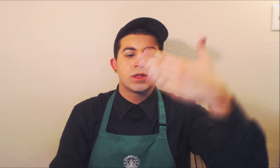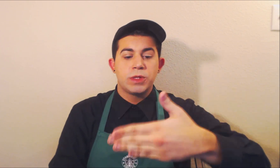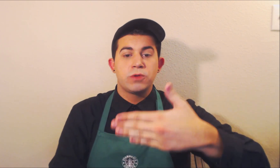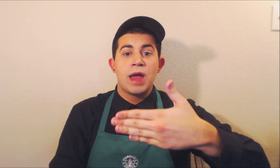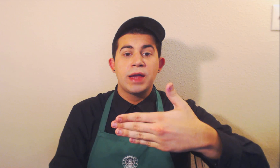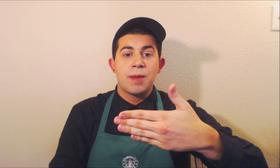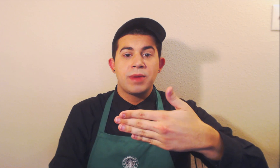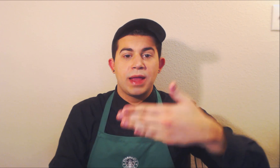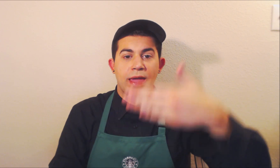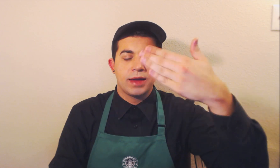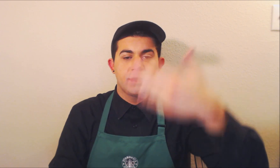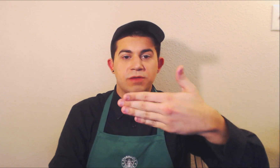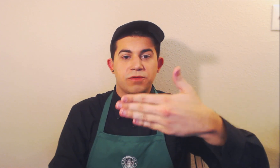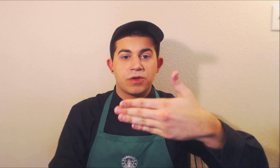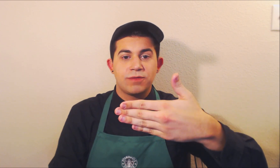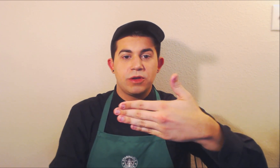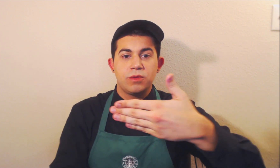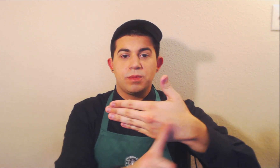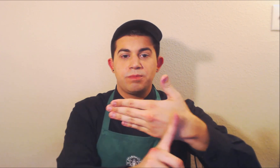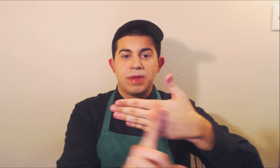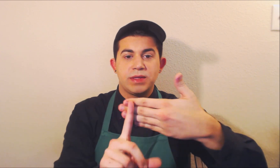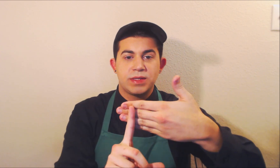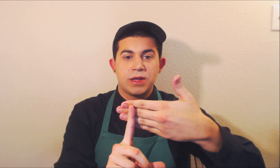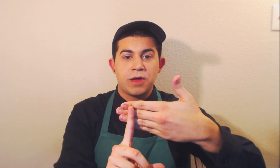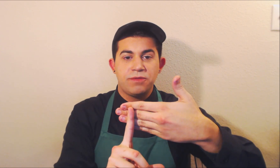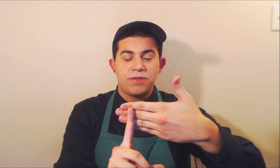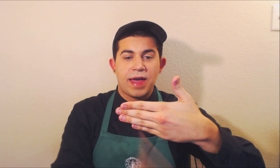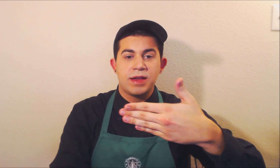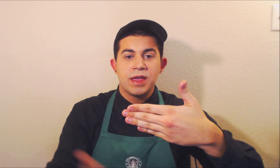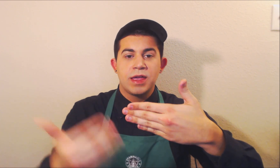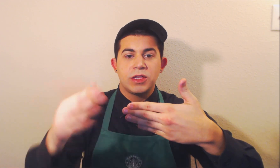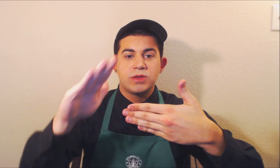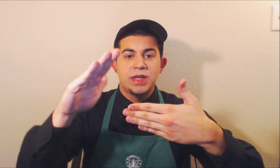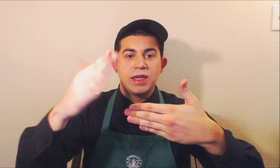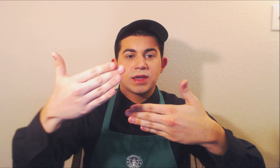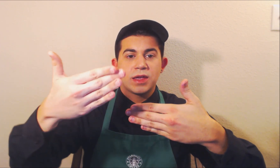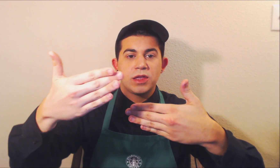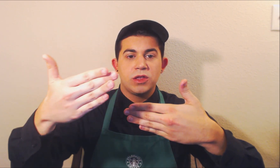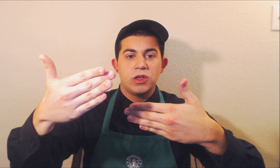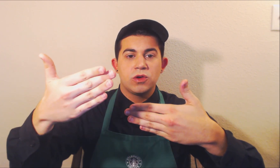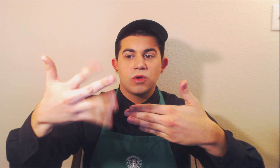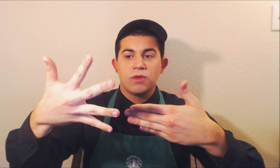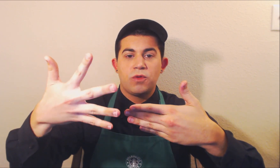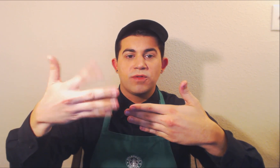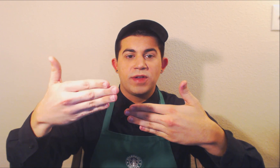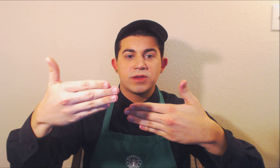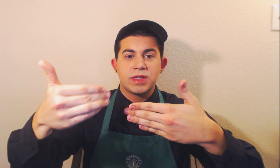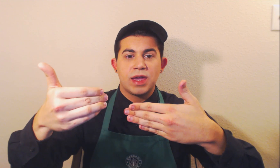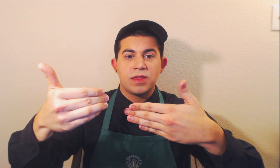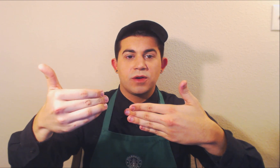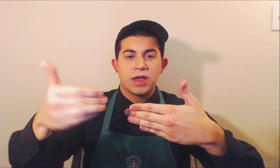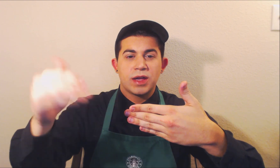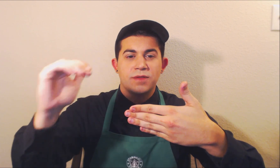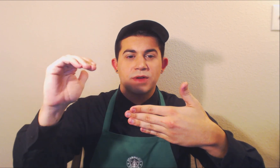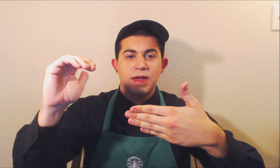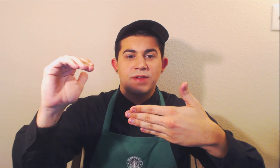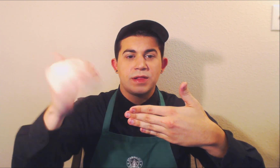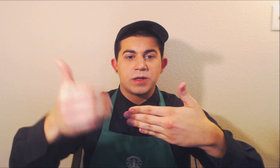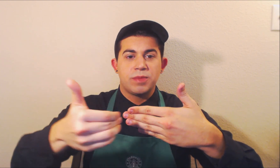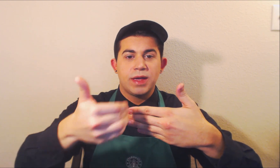So with your non-dominant hand in front of you, being still and flat, you take your four fingers together and kind of cuff it a little